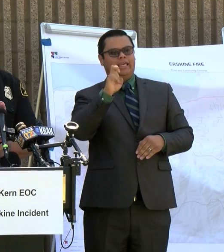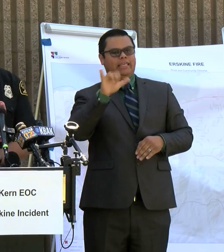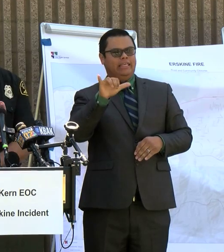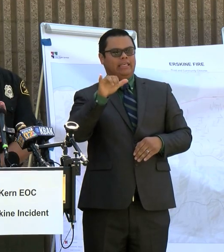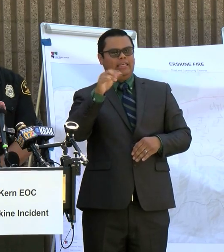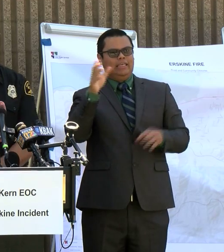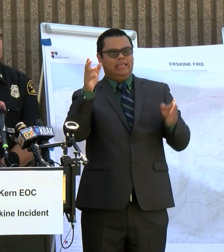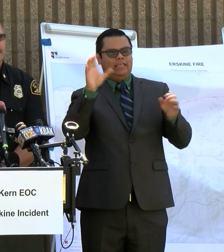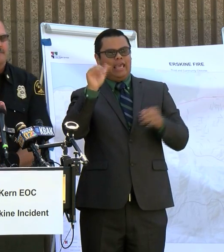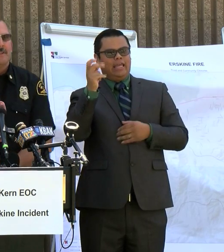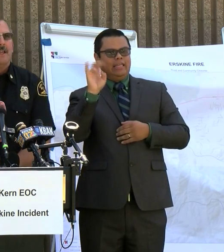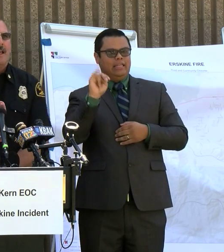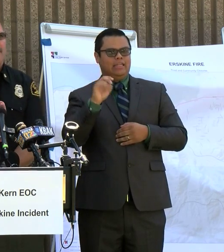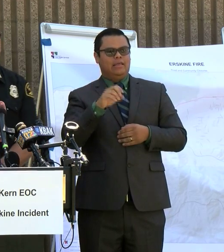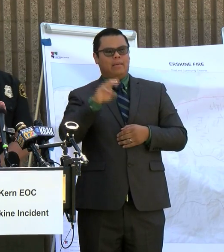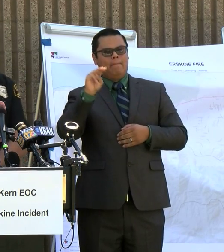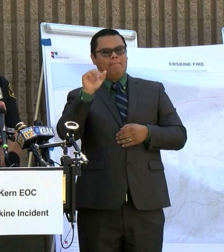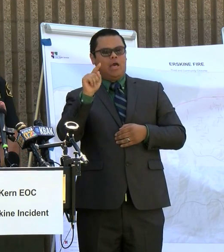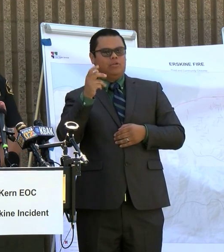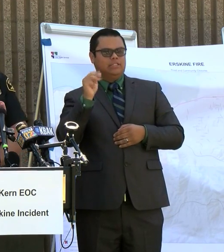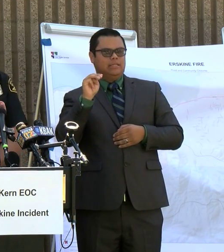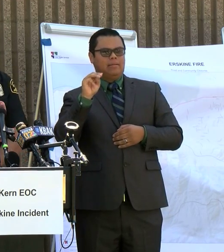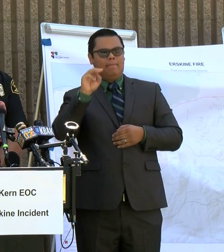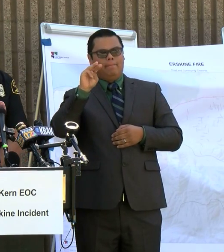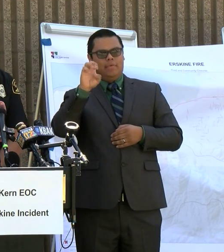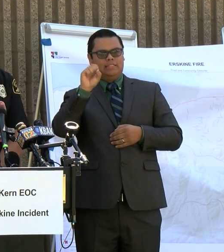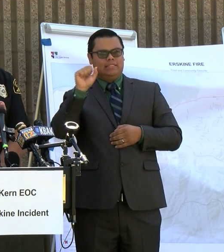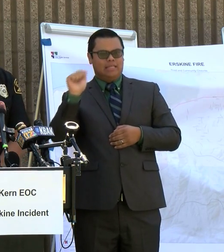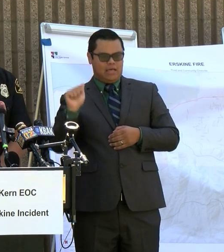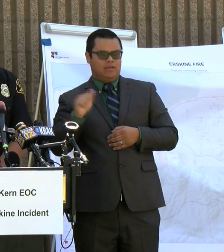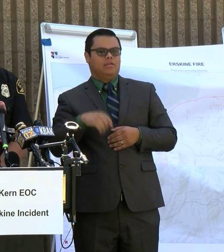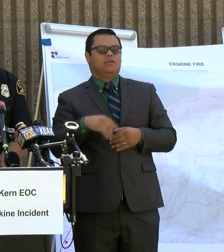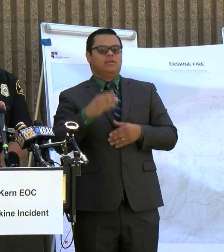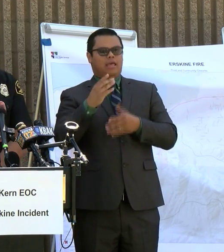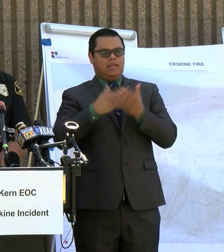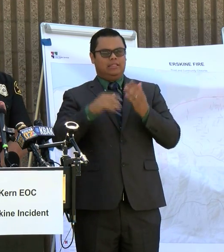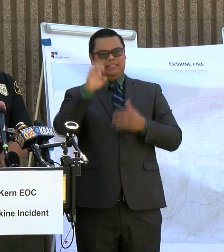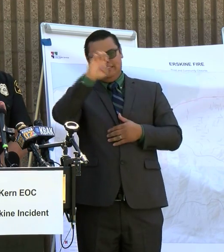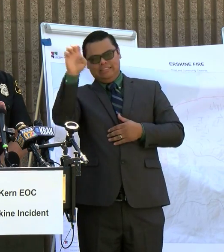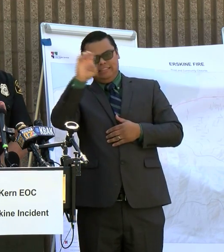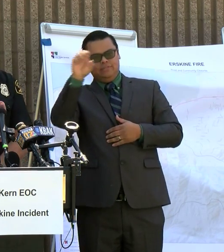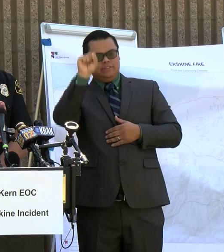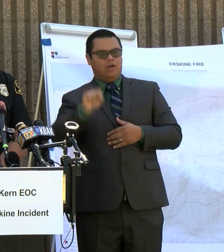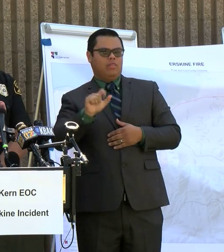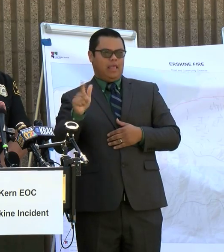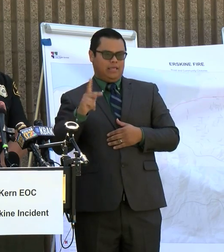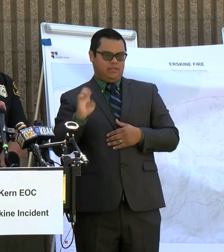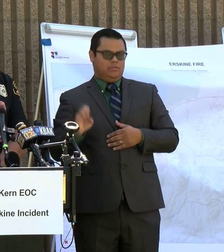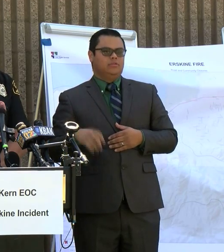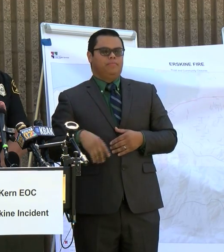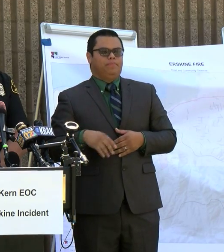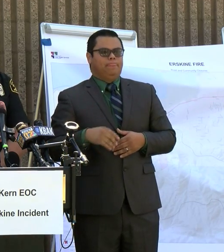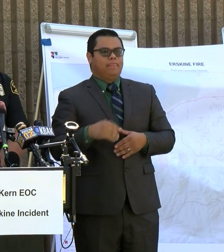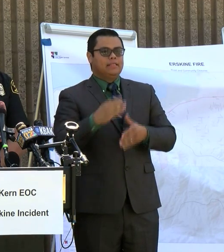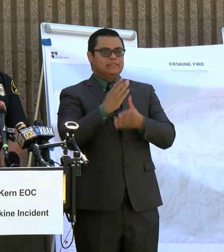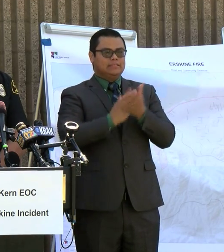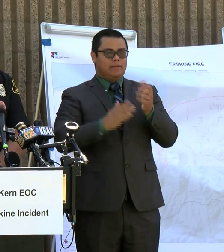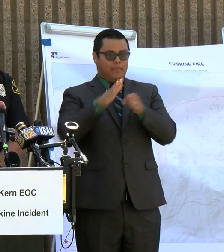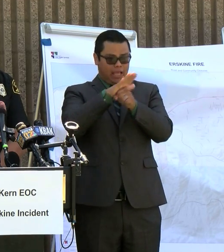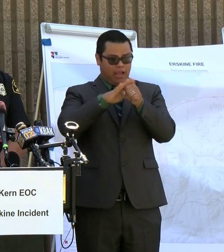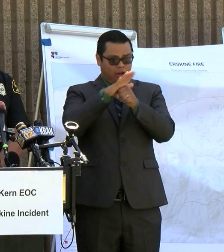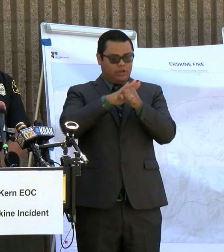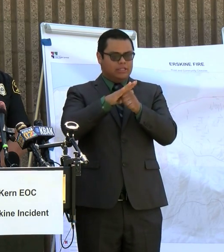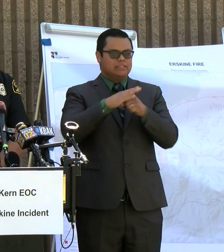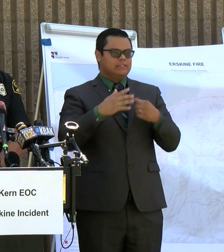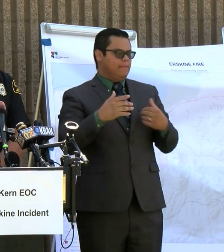east of South Lake. For the affected areas where there's fire damage, the assessment teams, as Public Health had